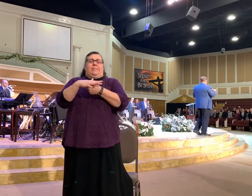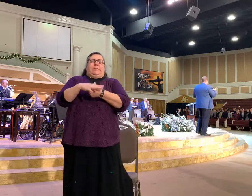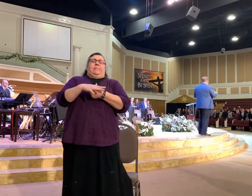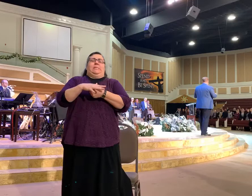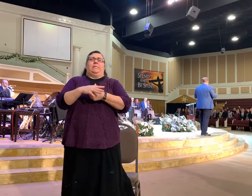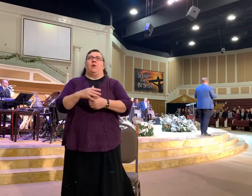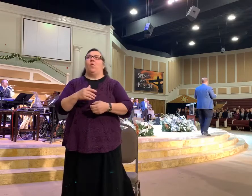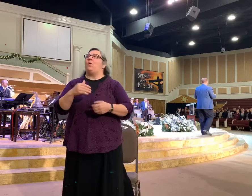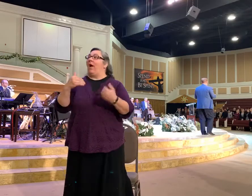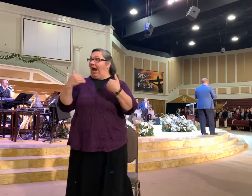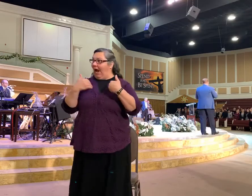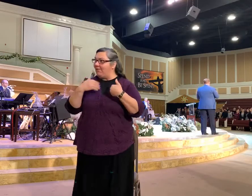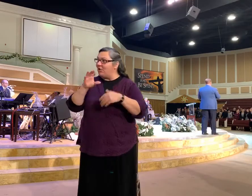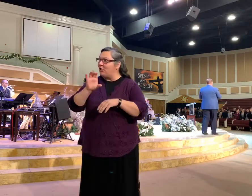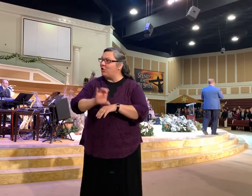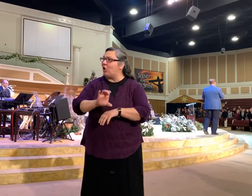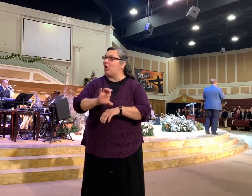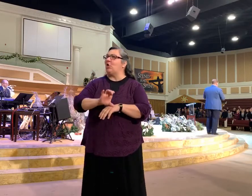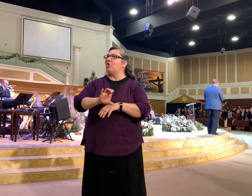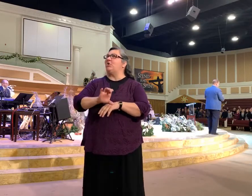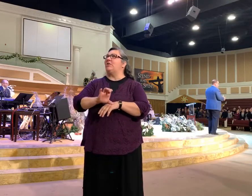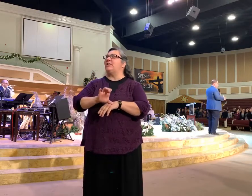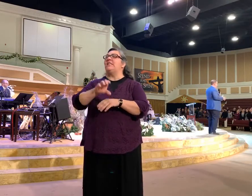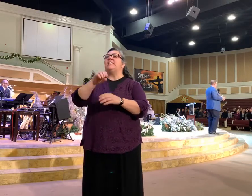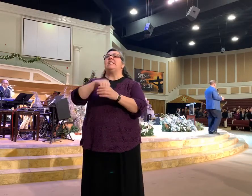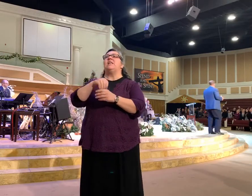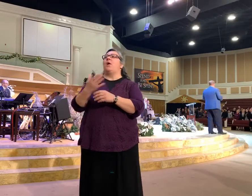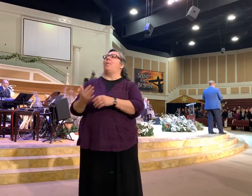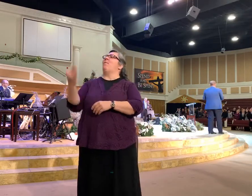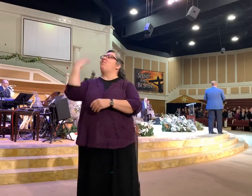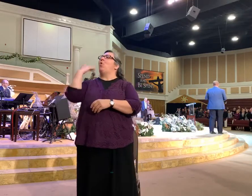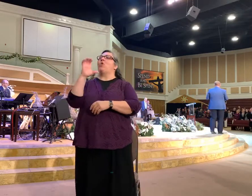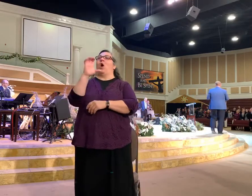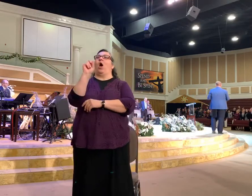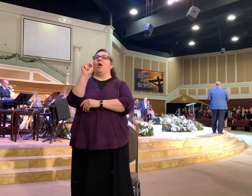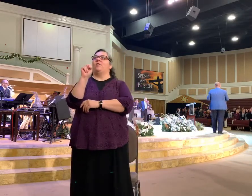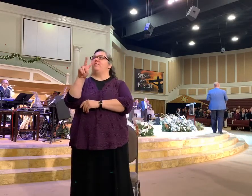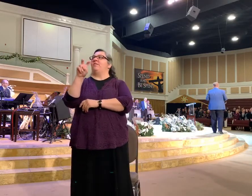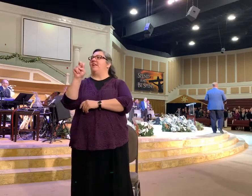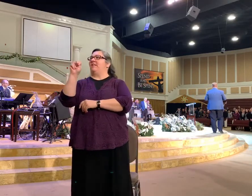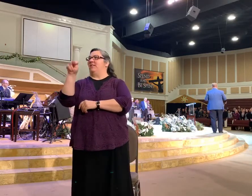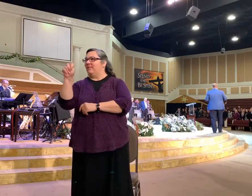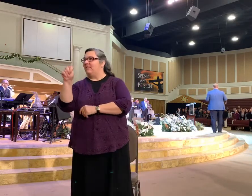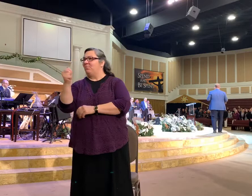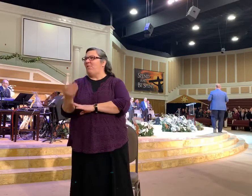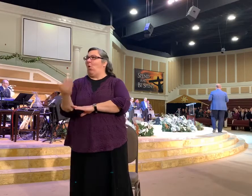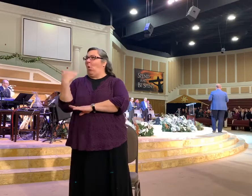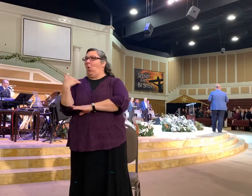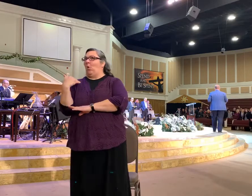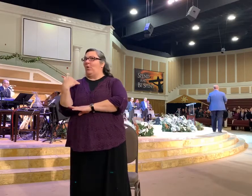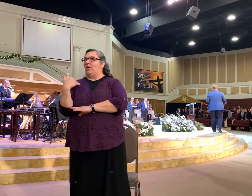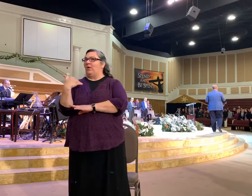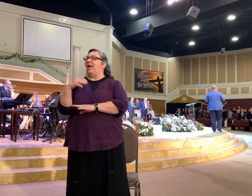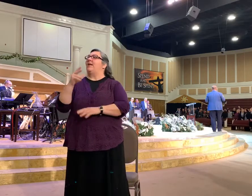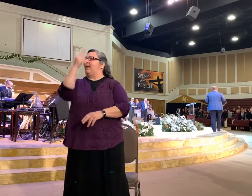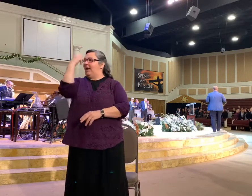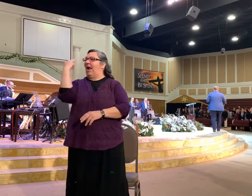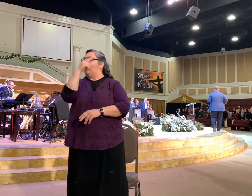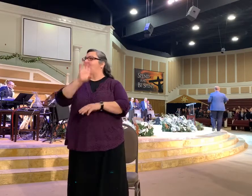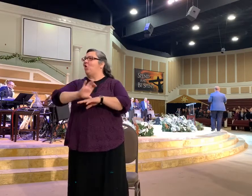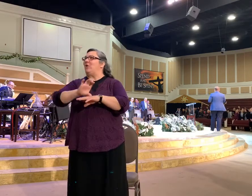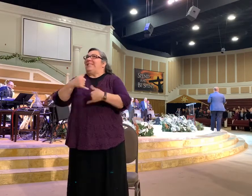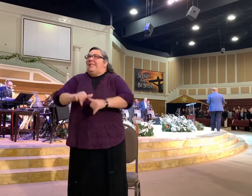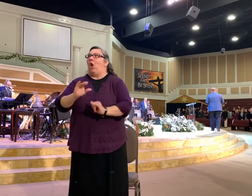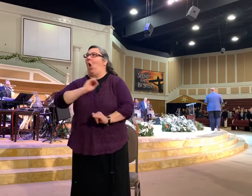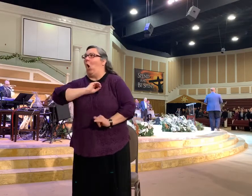We were having church in a former convent. And it was still owned by the Catholic Church, and